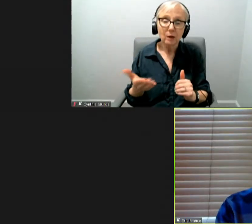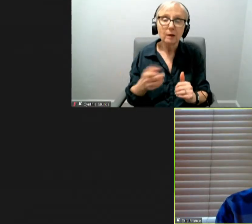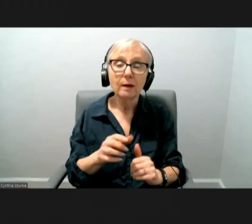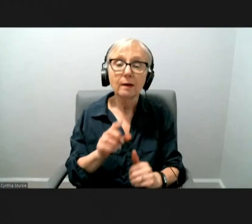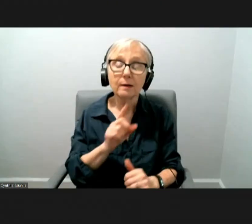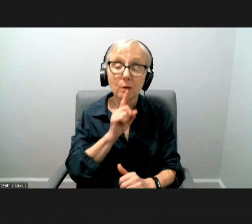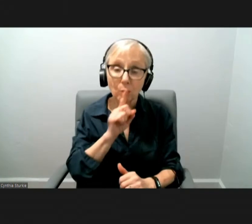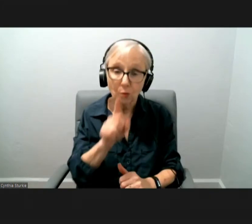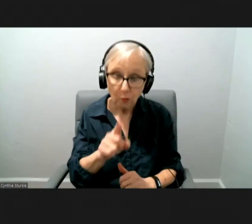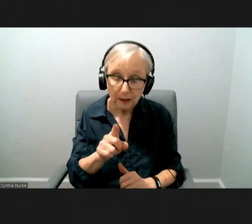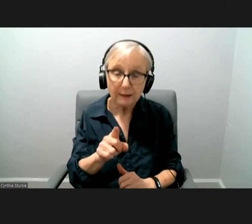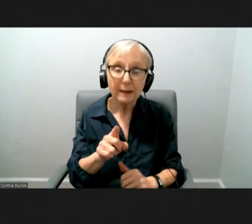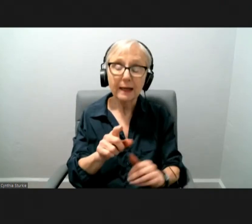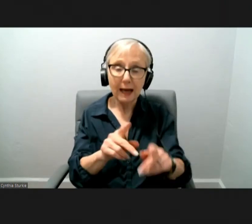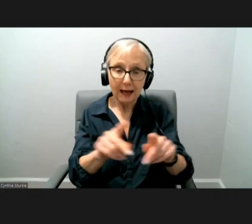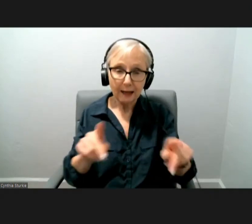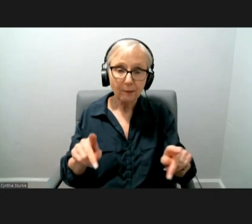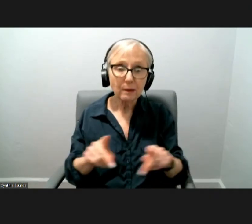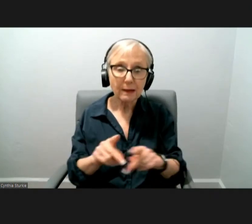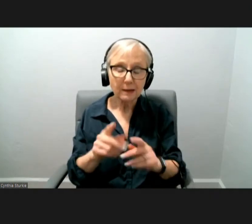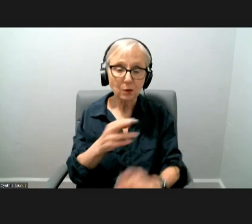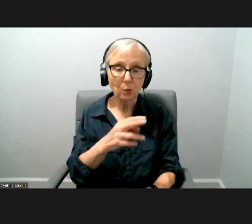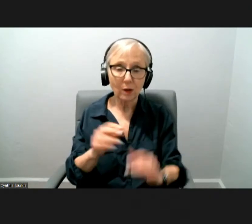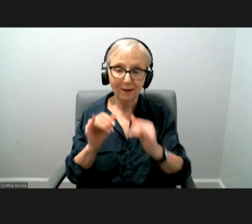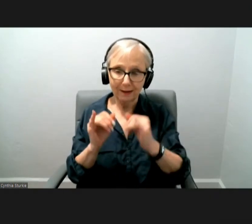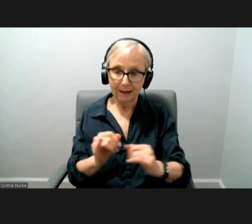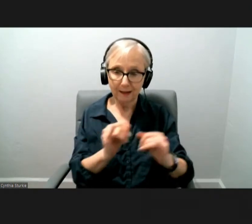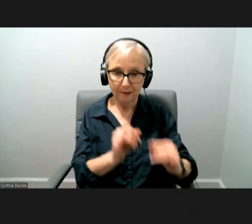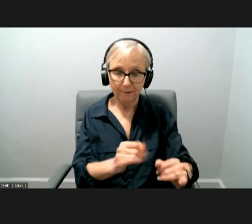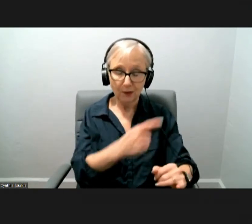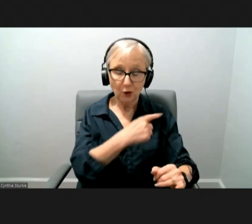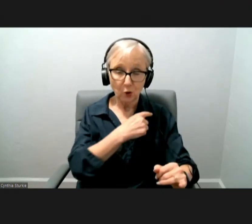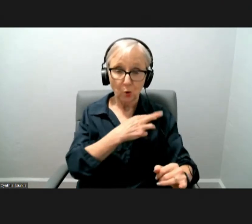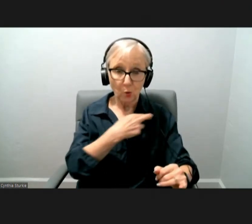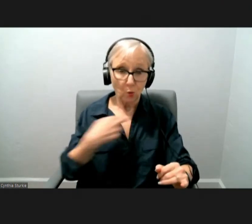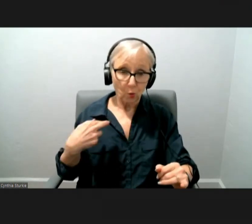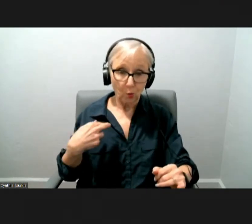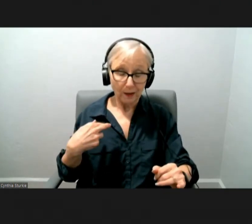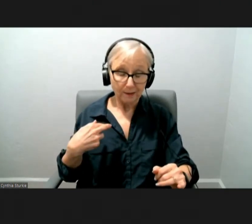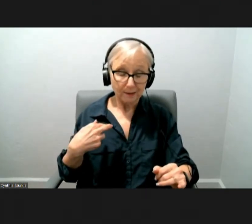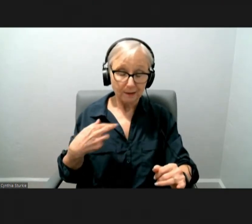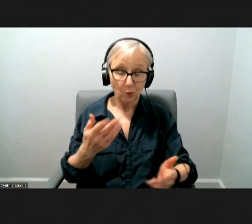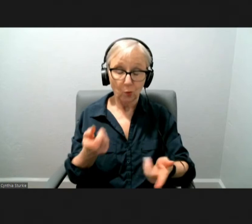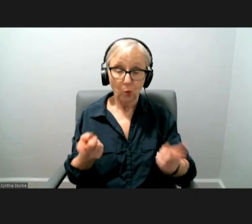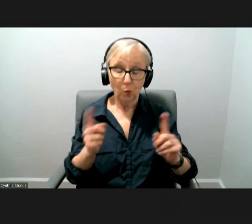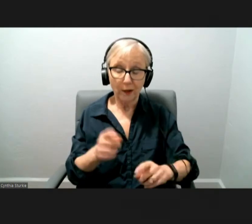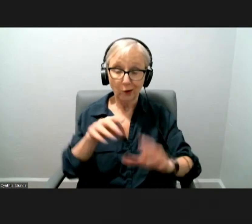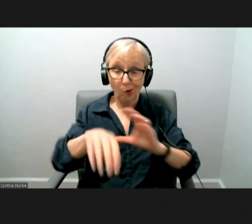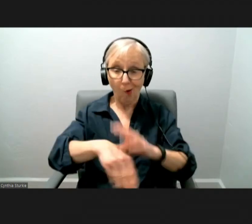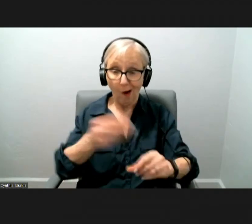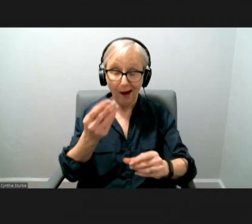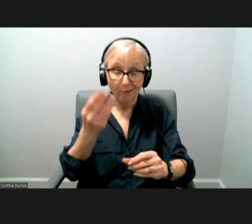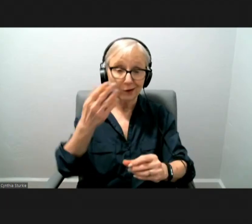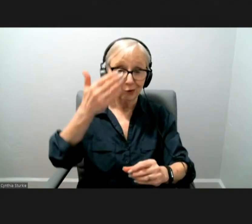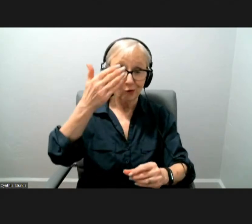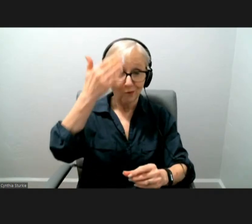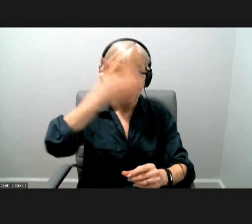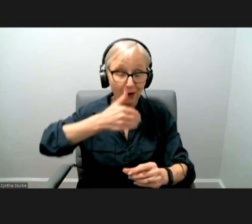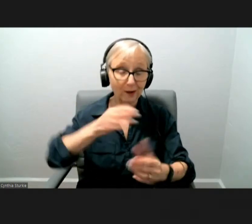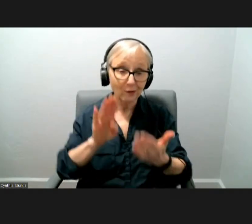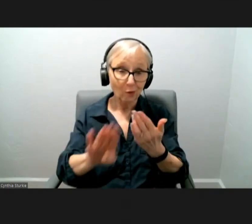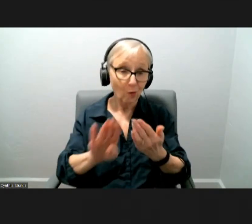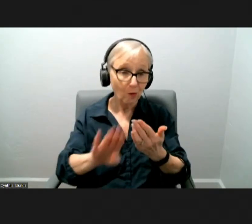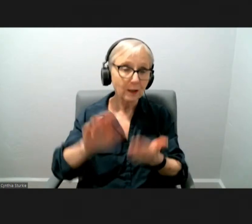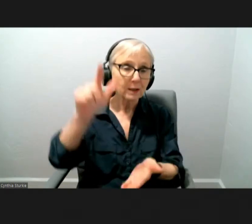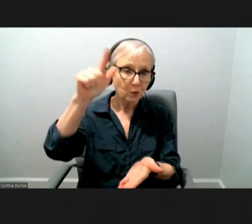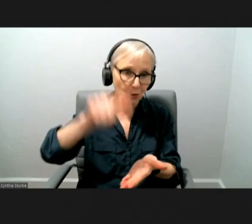certainly at a place, again, where the risk for an individual walking out their front door is much lower than it was a year ago.